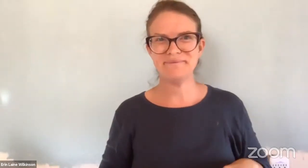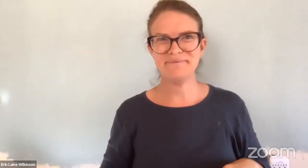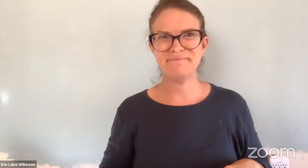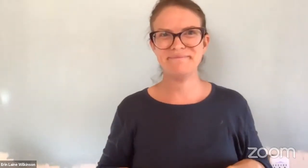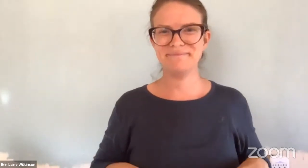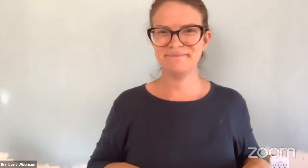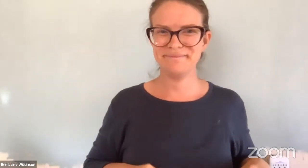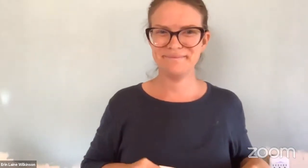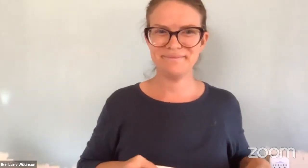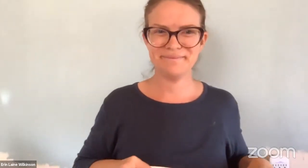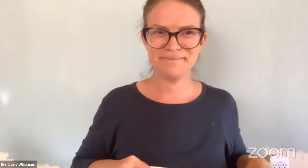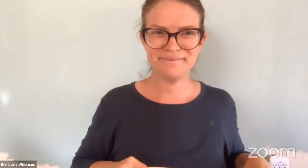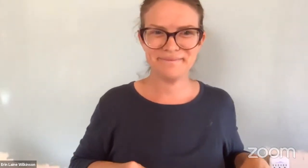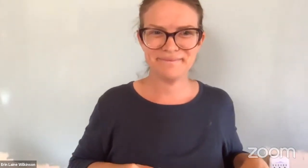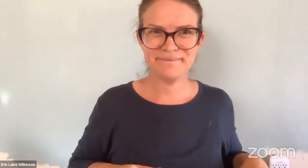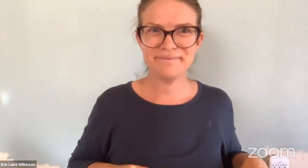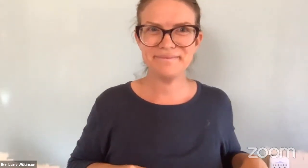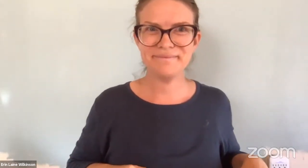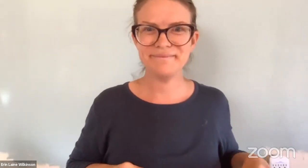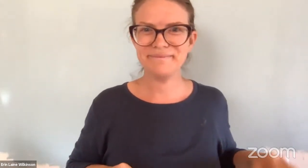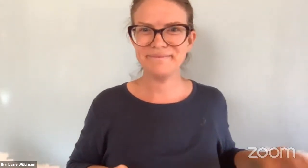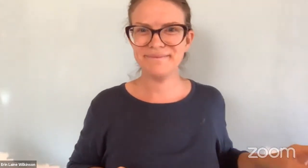listened. I've completed my talk.